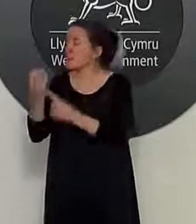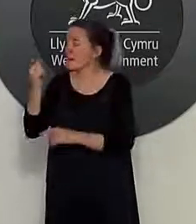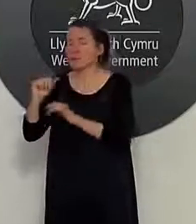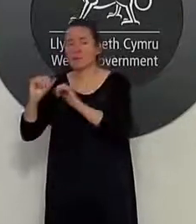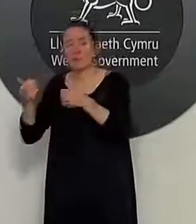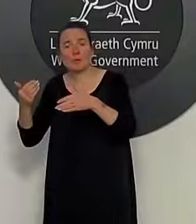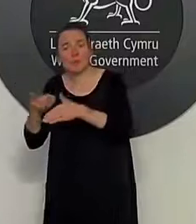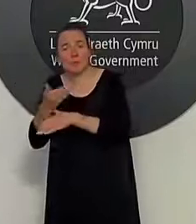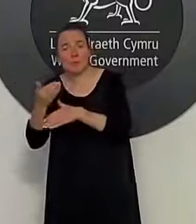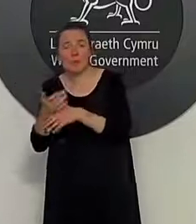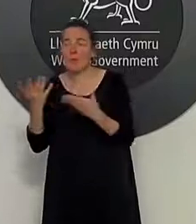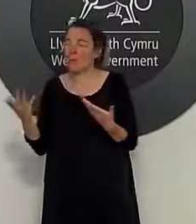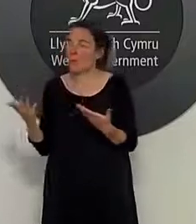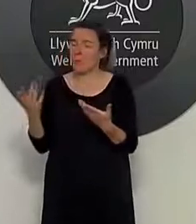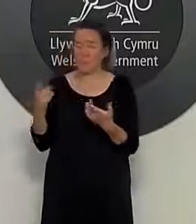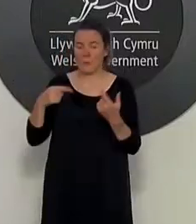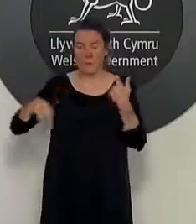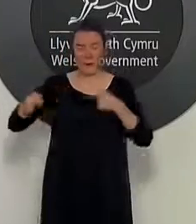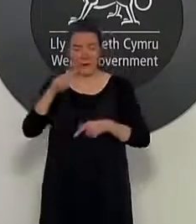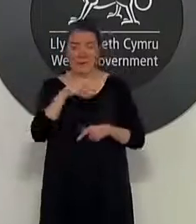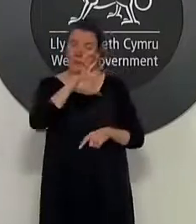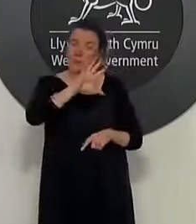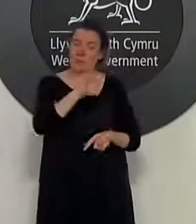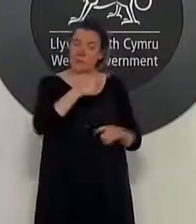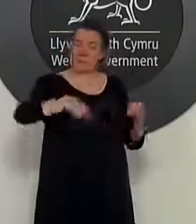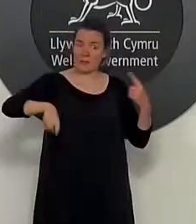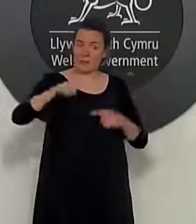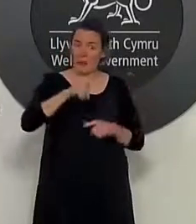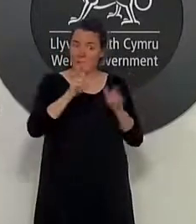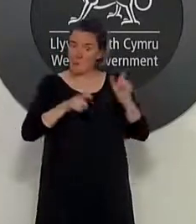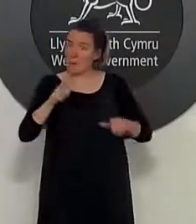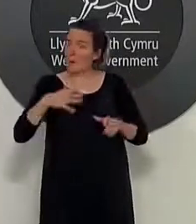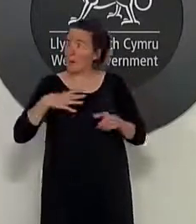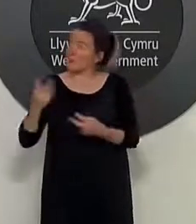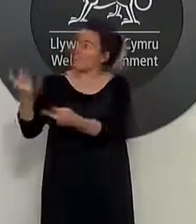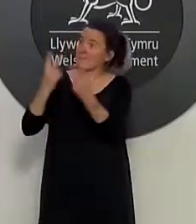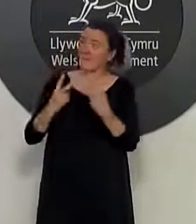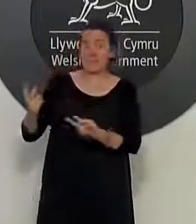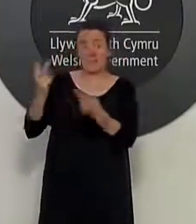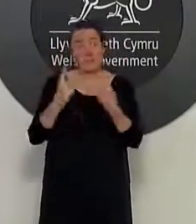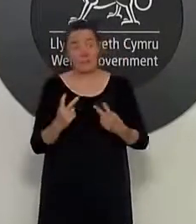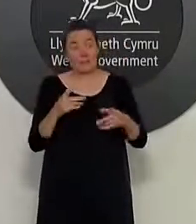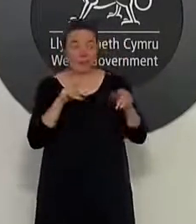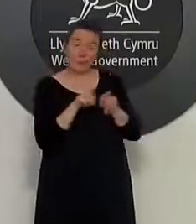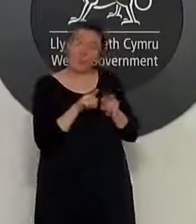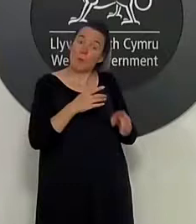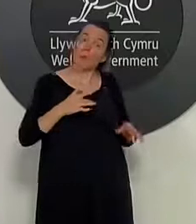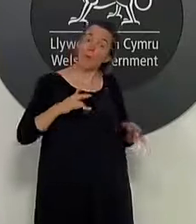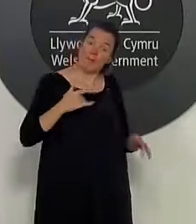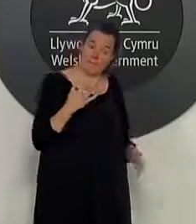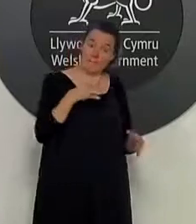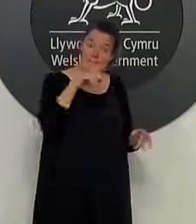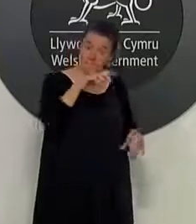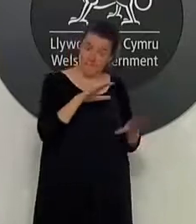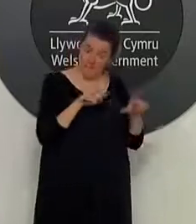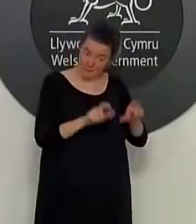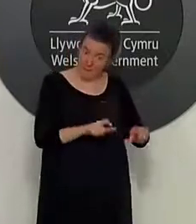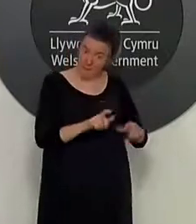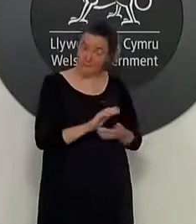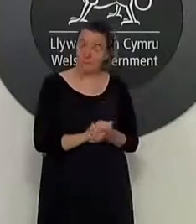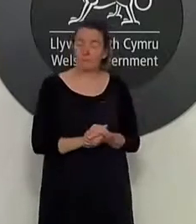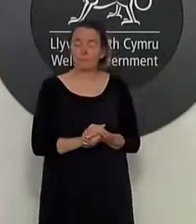work, and a country where people want to come to visit and to live. Tourism, we